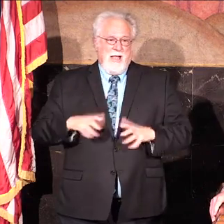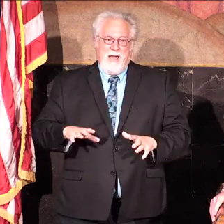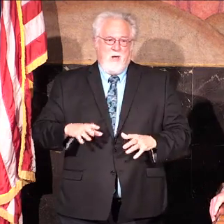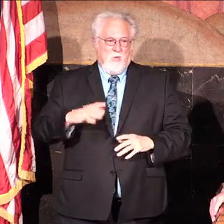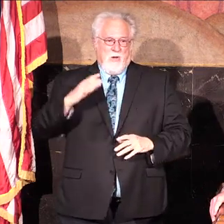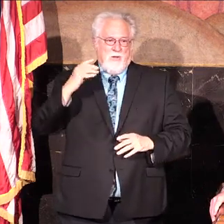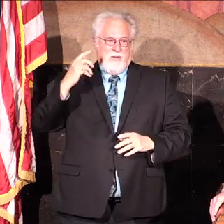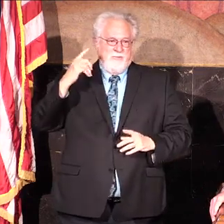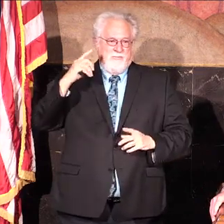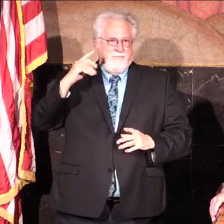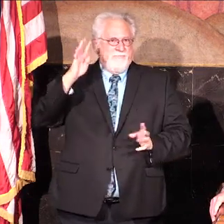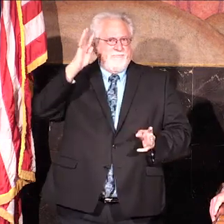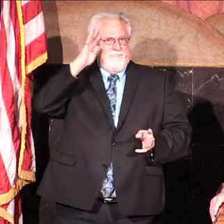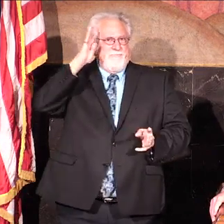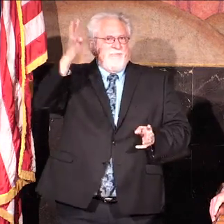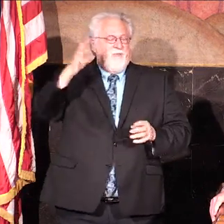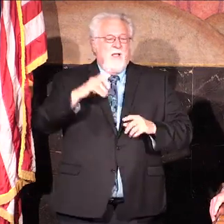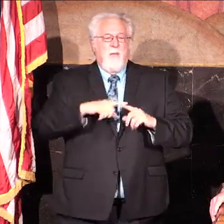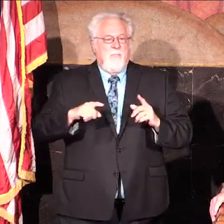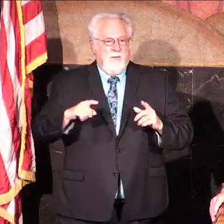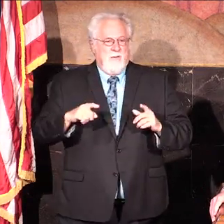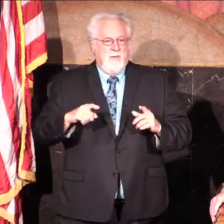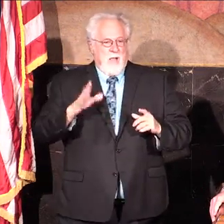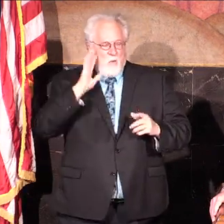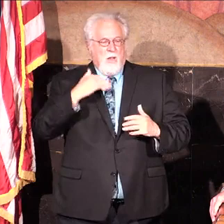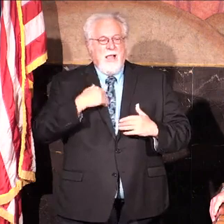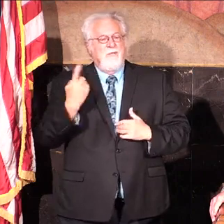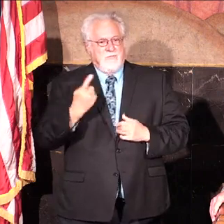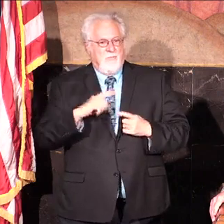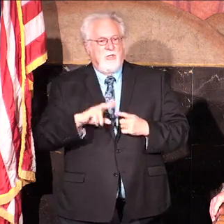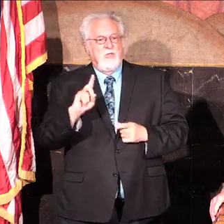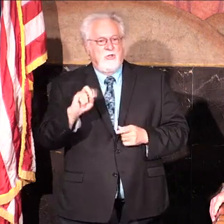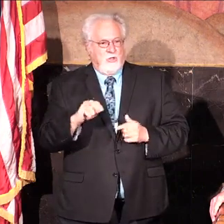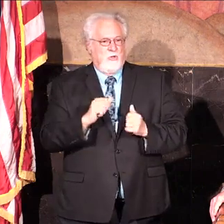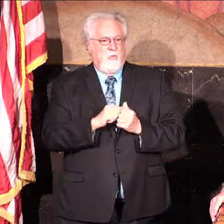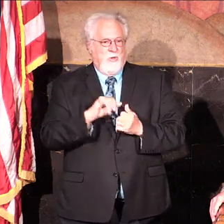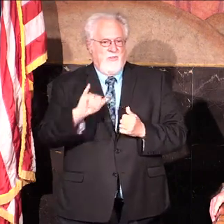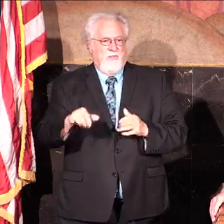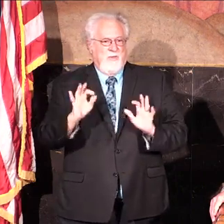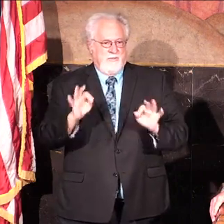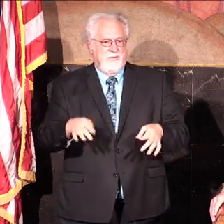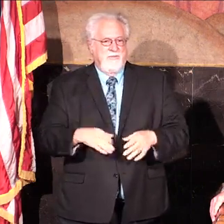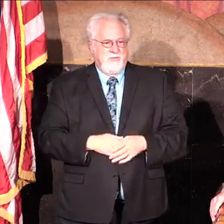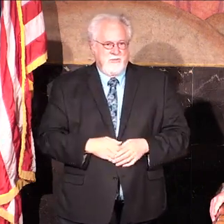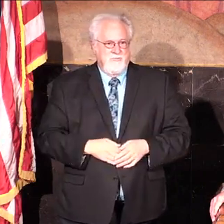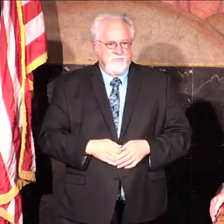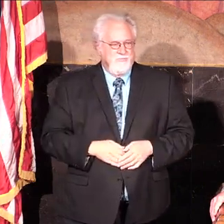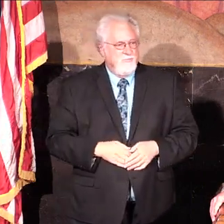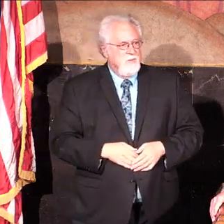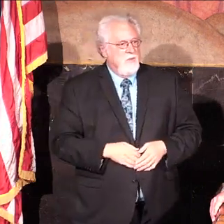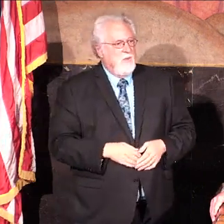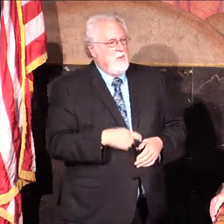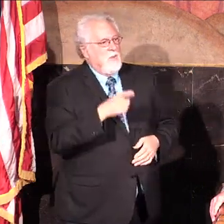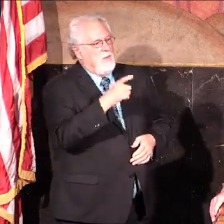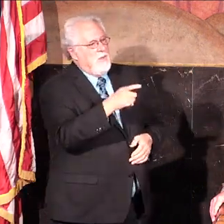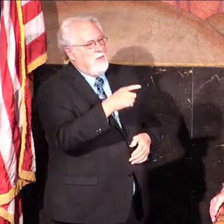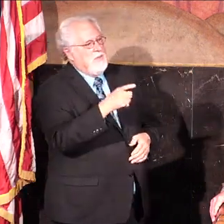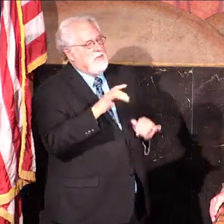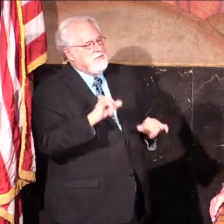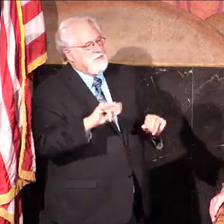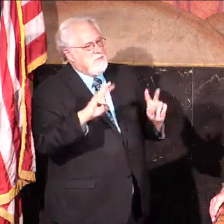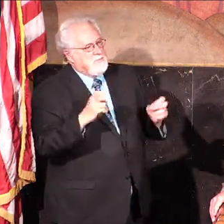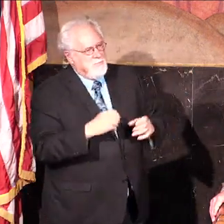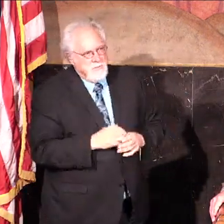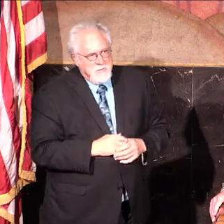speculate. But you can rest assured I'll have something to do with what that limit looks like. But on that same